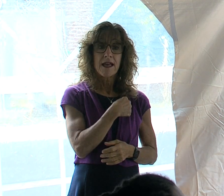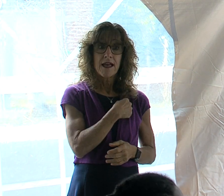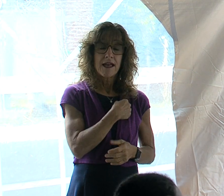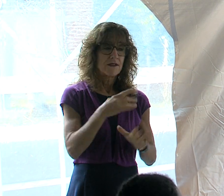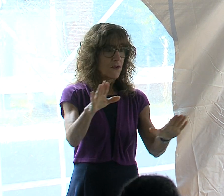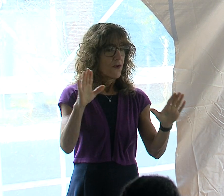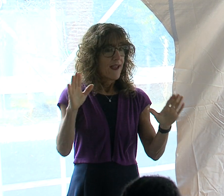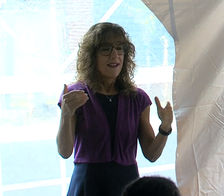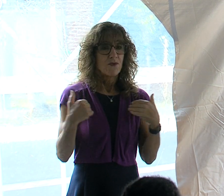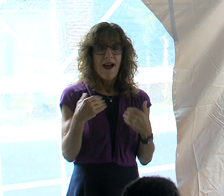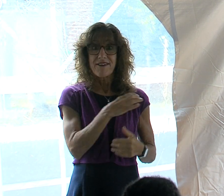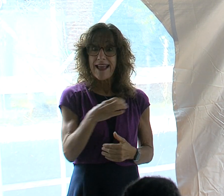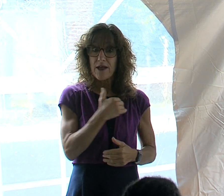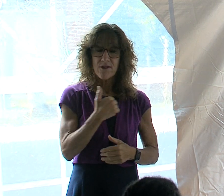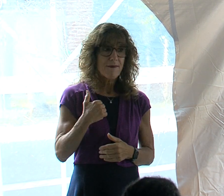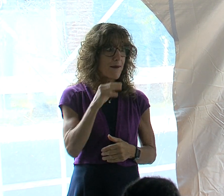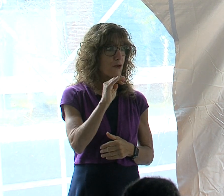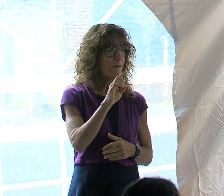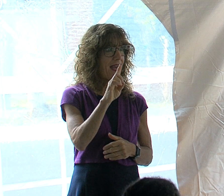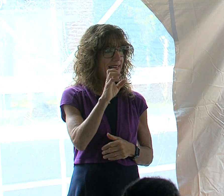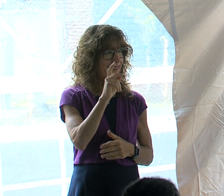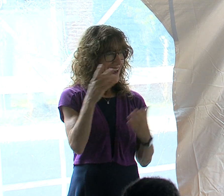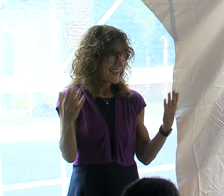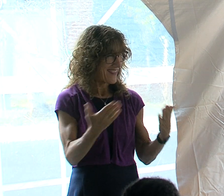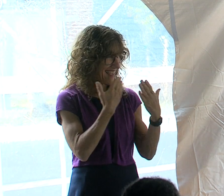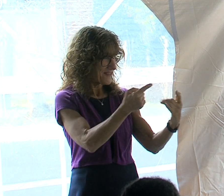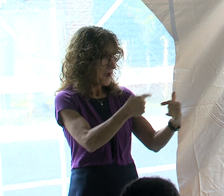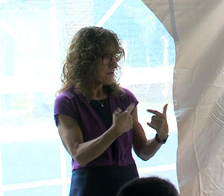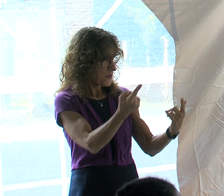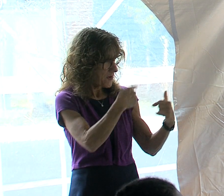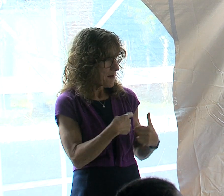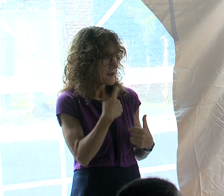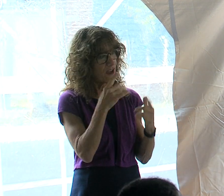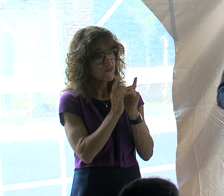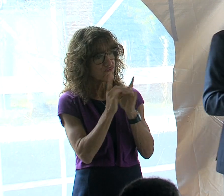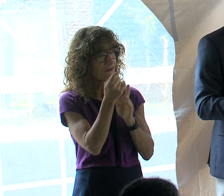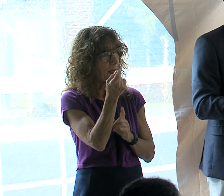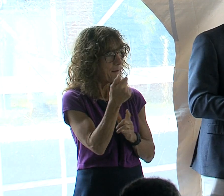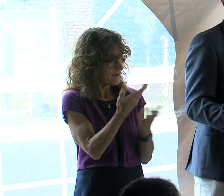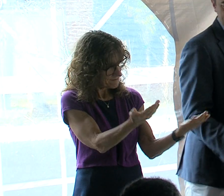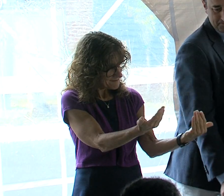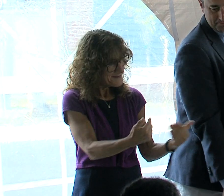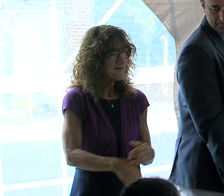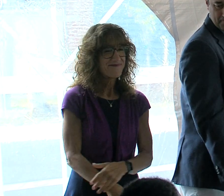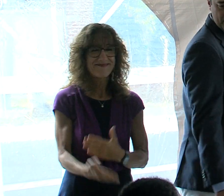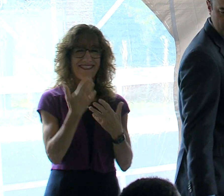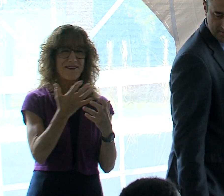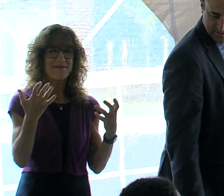It's great to have the council member Medlock with us here today. Appreciate your attendance. If you'd like to come up and say a couple words, please. Thank you so